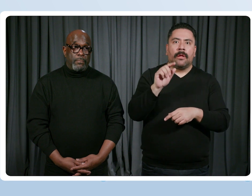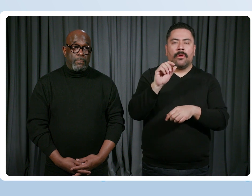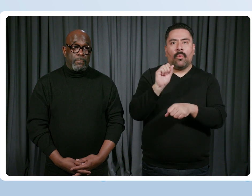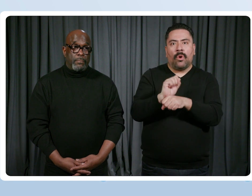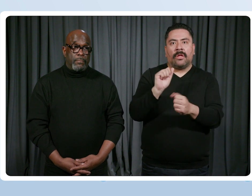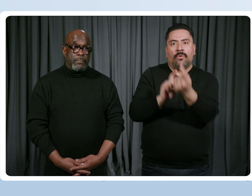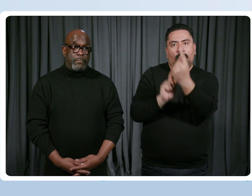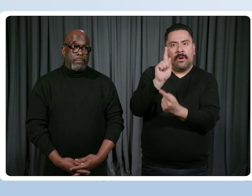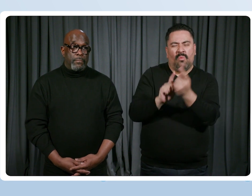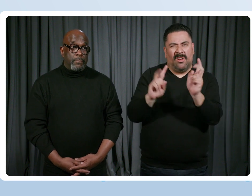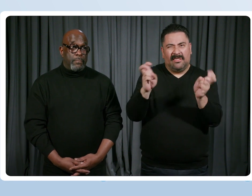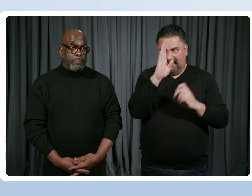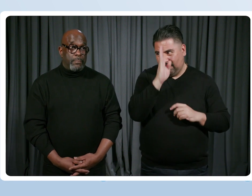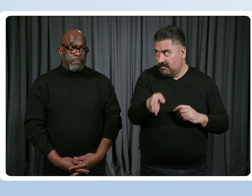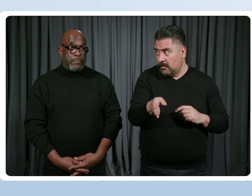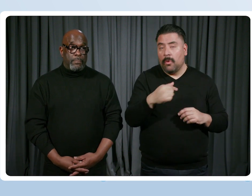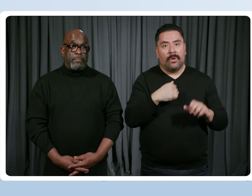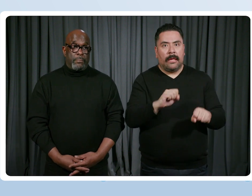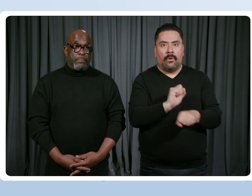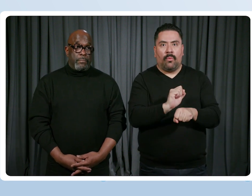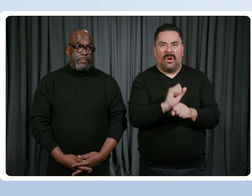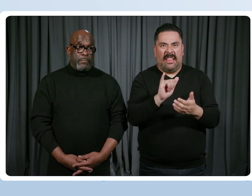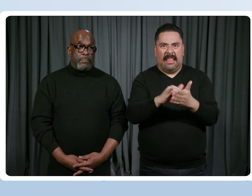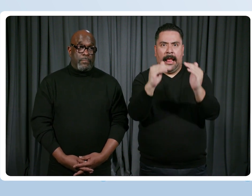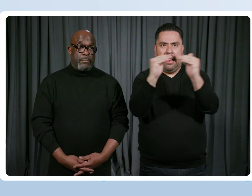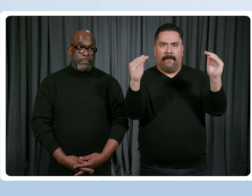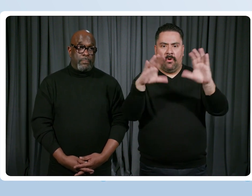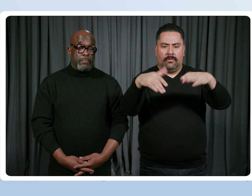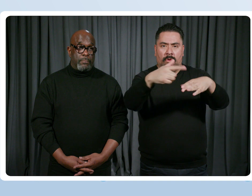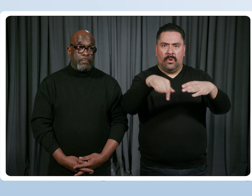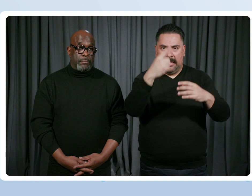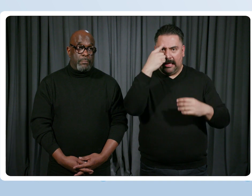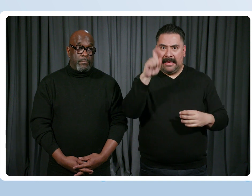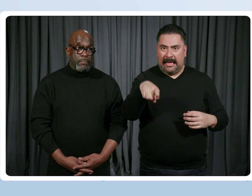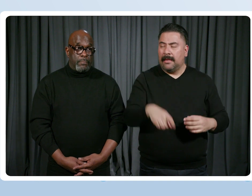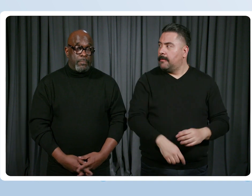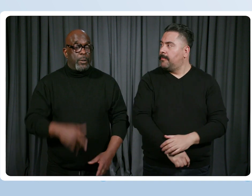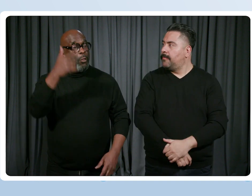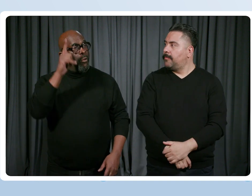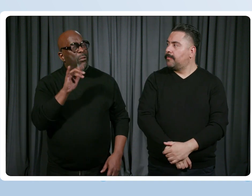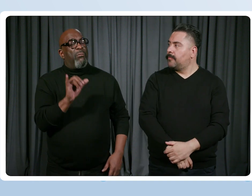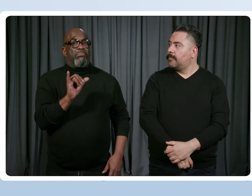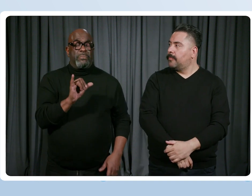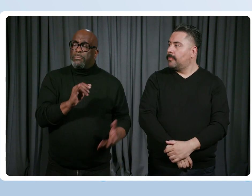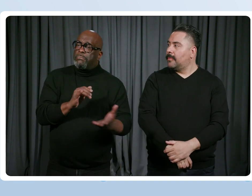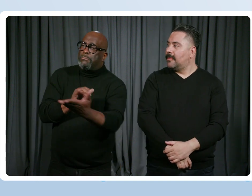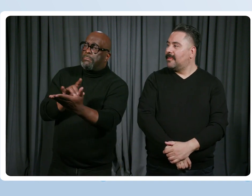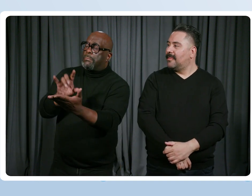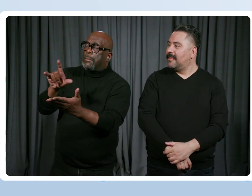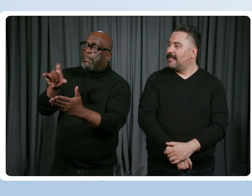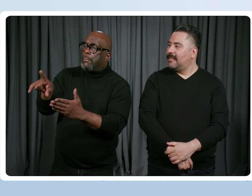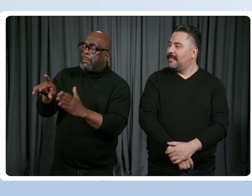se, because we can work on that level, and I think that there's a need for that. I see. And what about you,